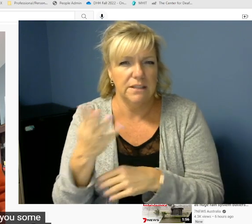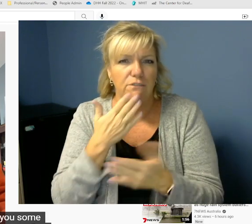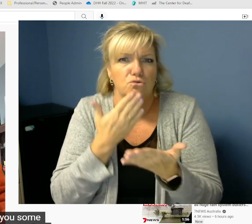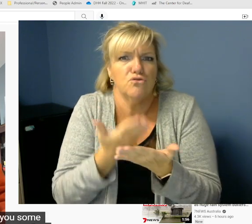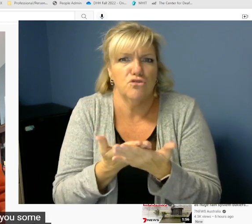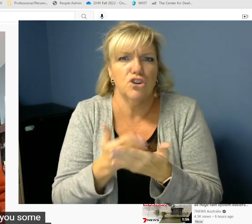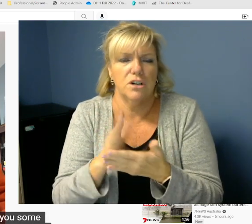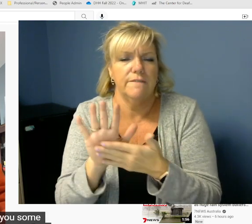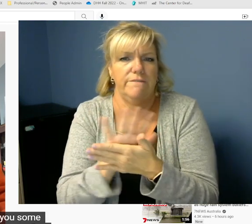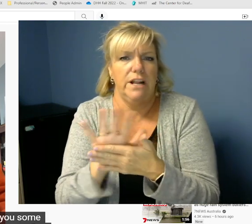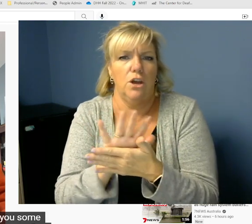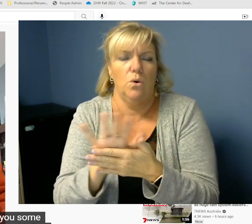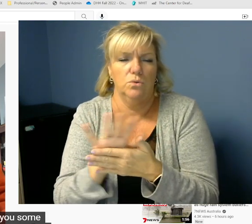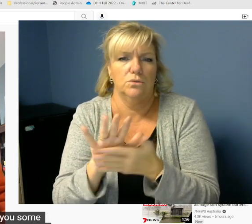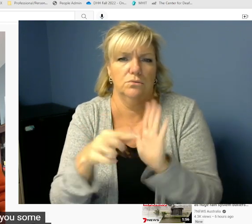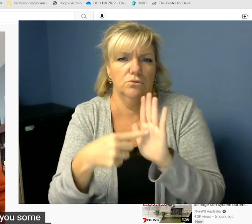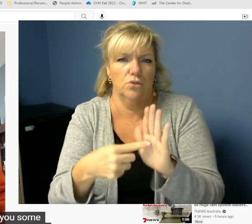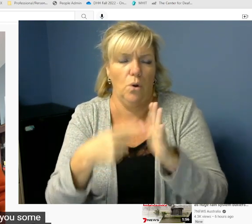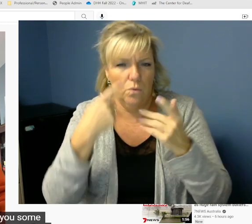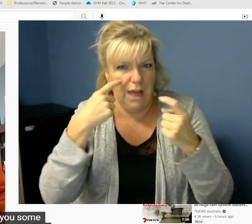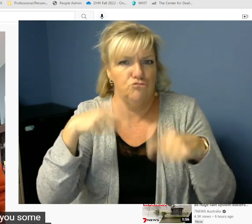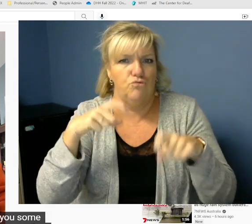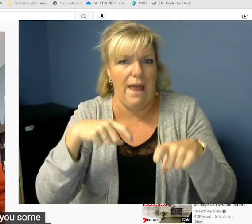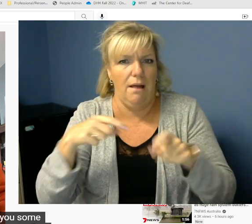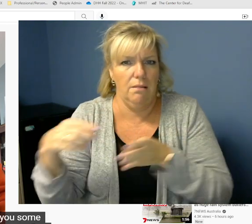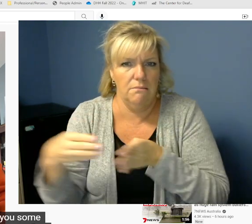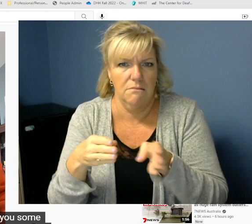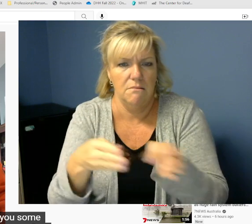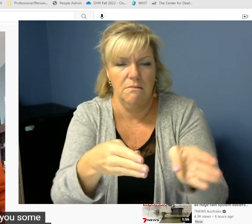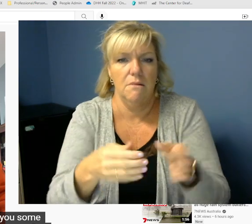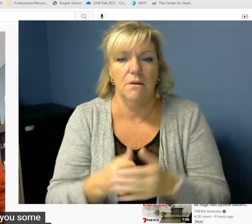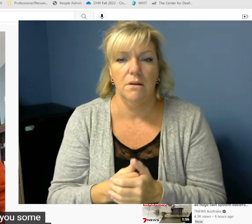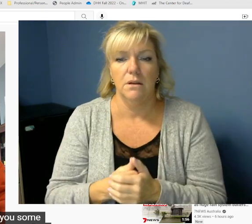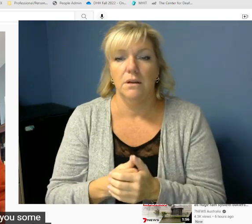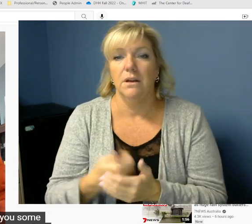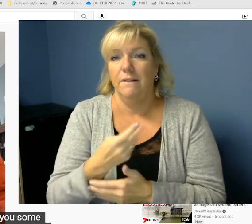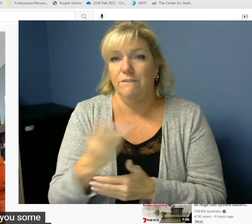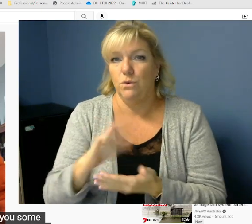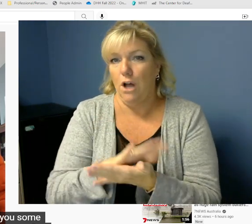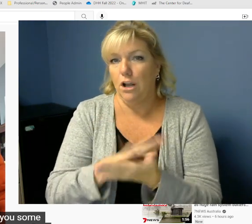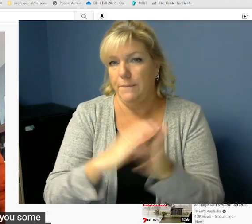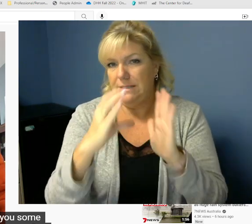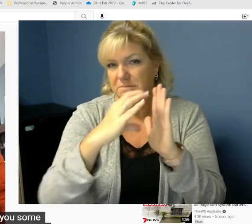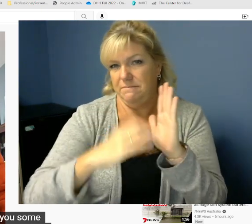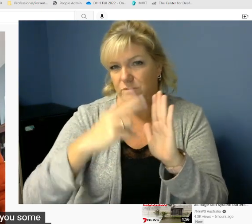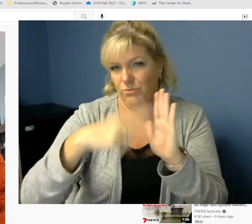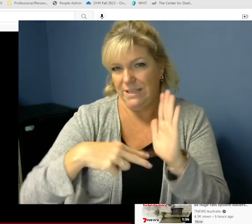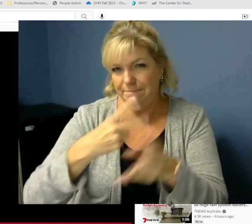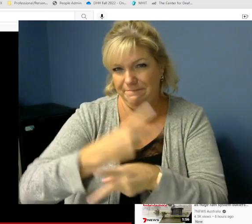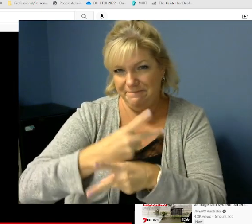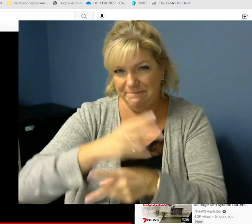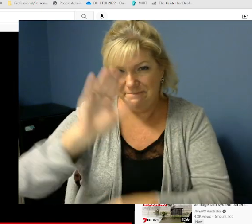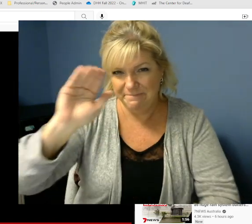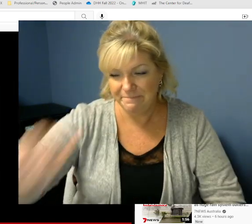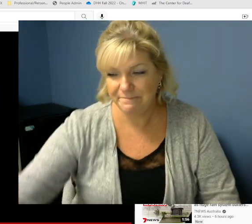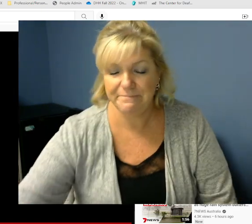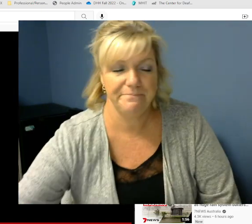the Trail of Tears, and then I've given you some documents as well. All right, take care. Bye-bye.